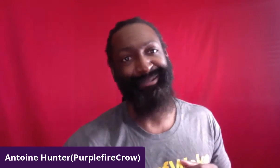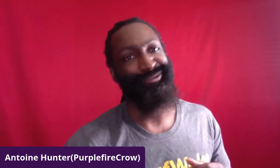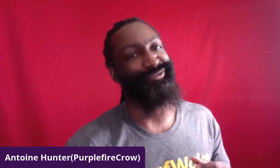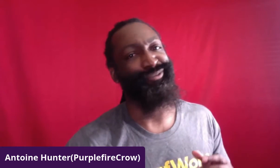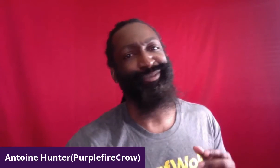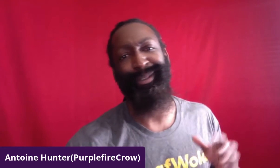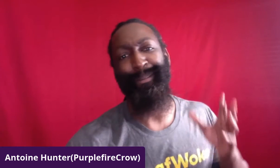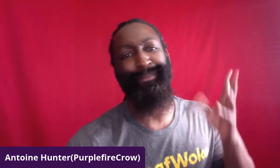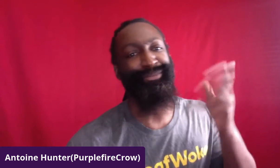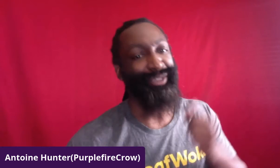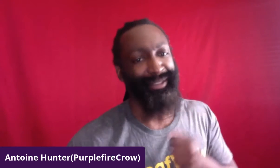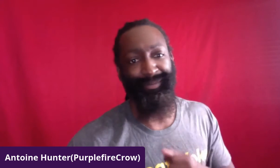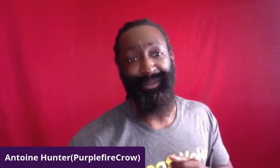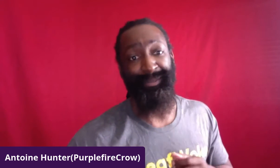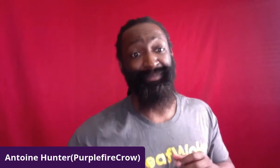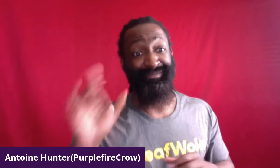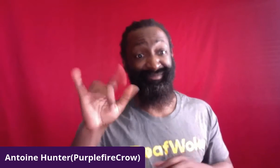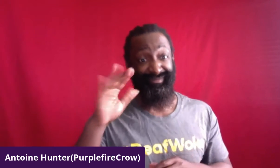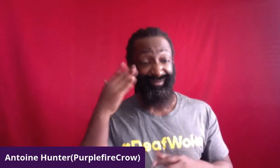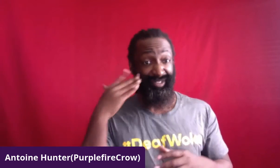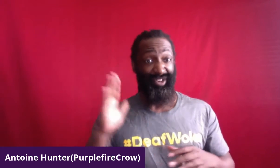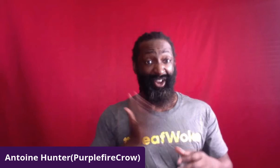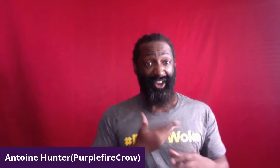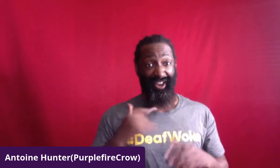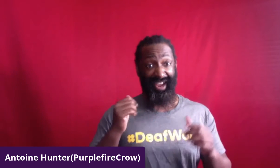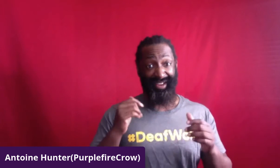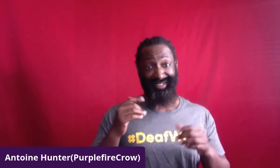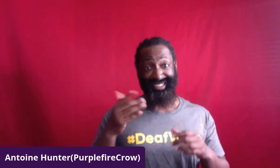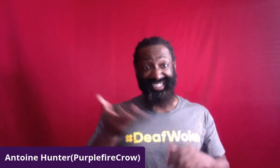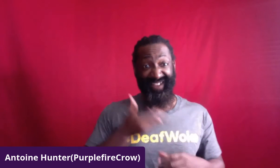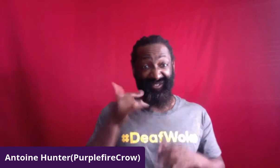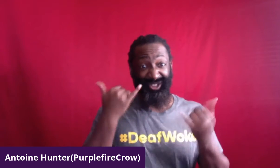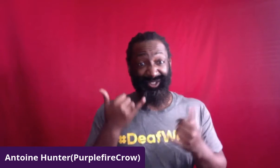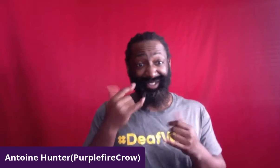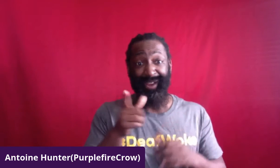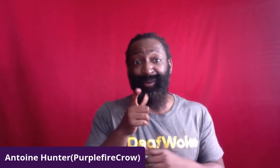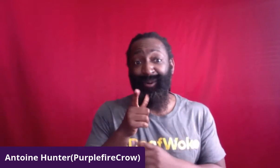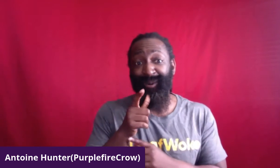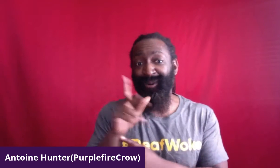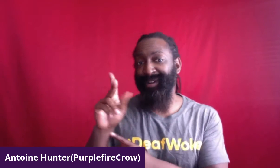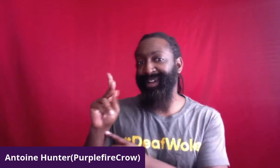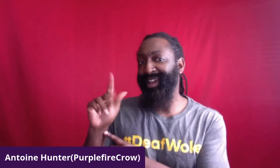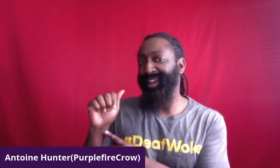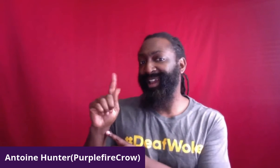Now, so let me give you a little insight of who our guest is today.